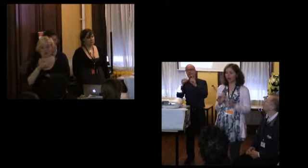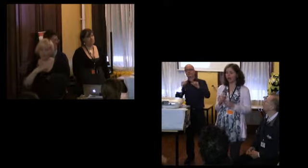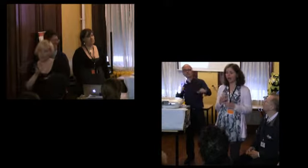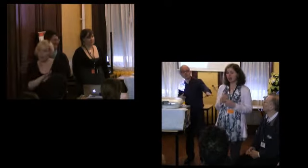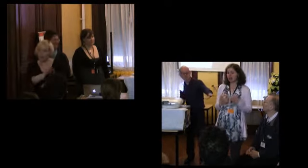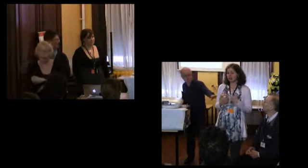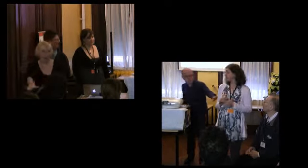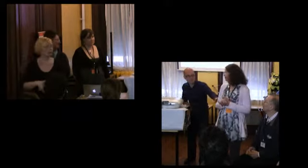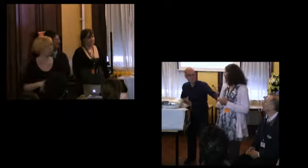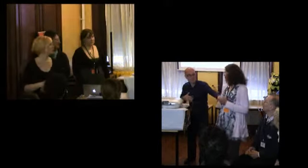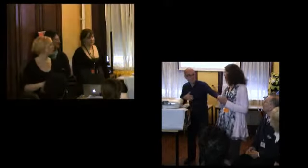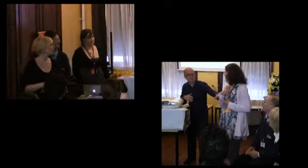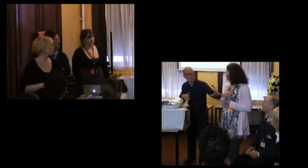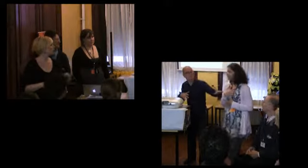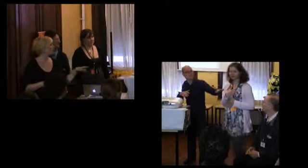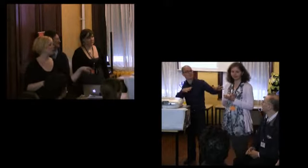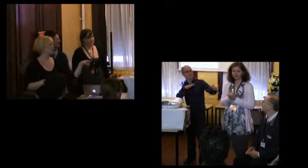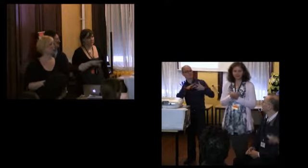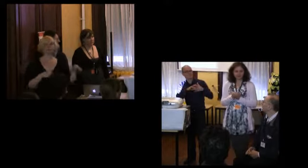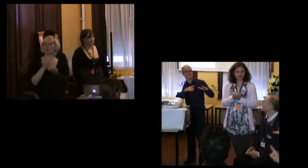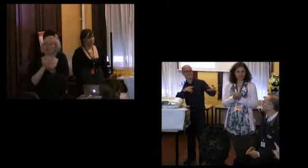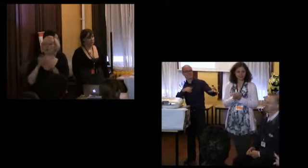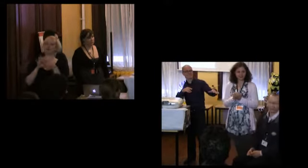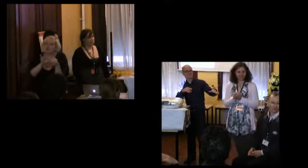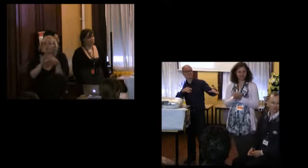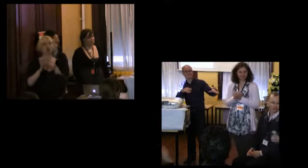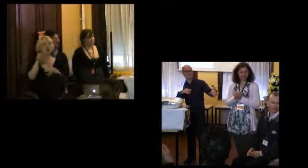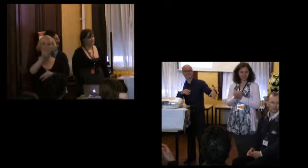and drama. Arts and crafts and drama.